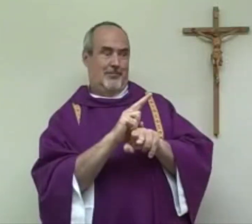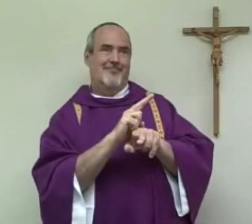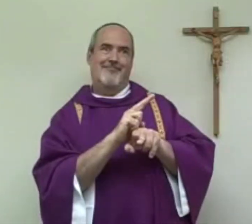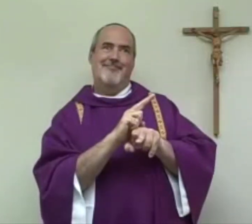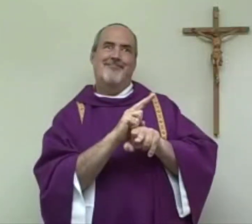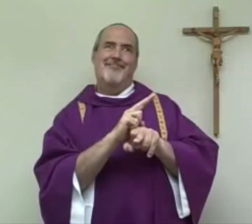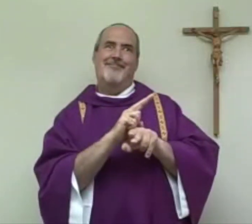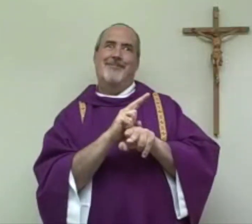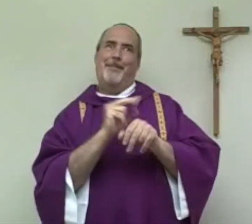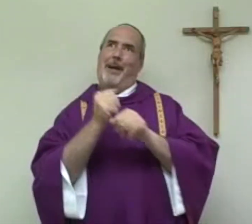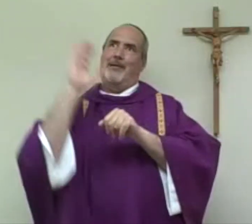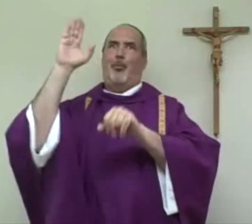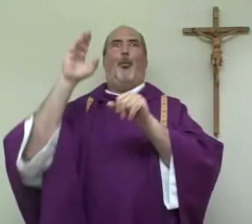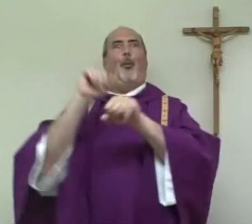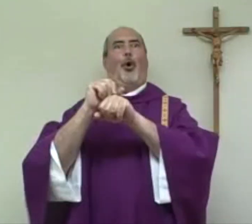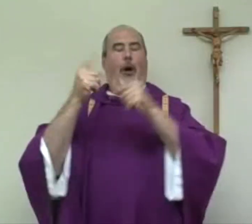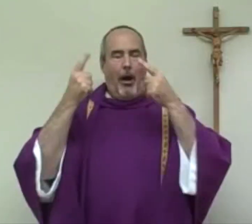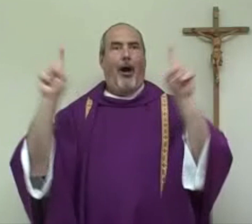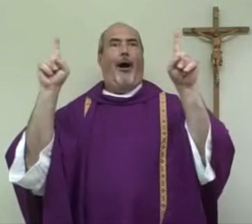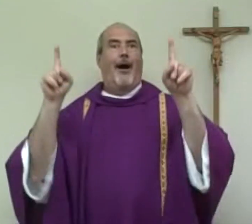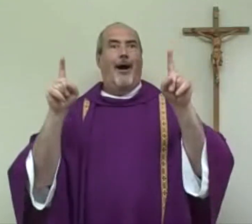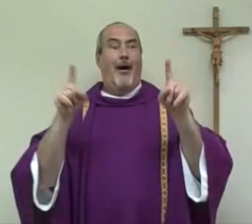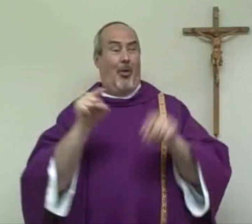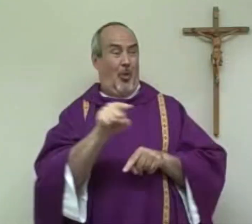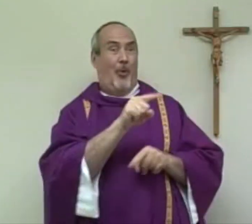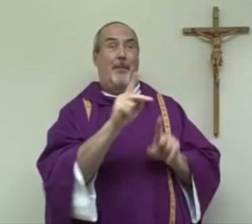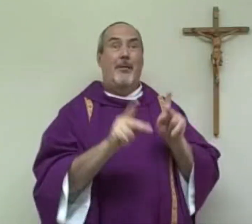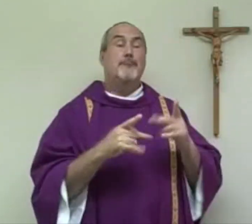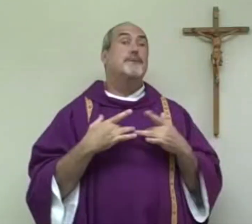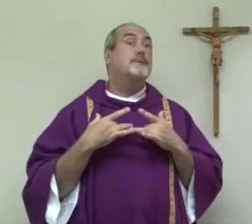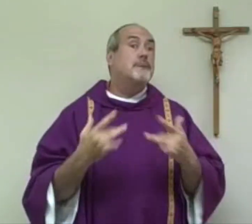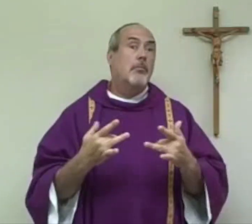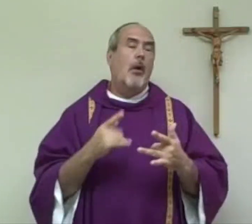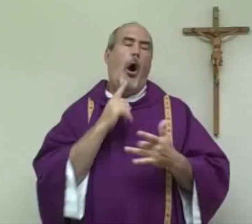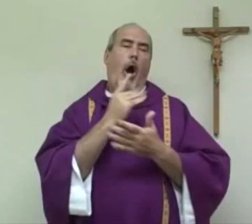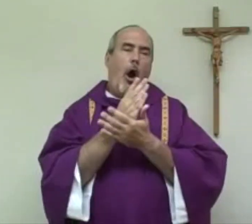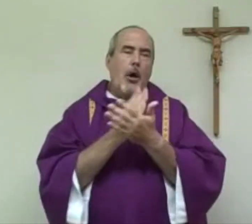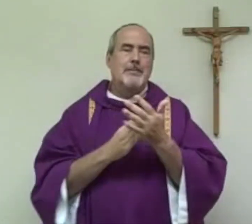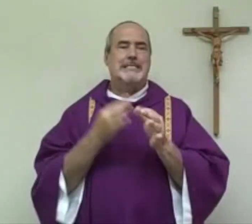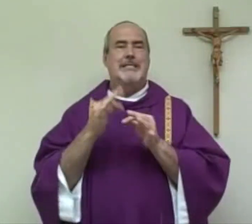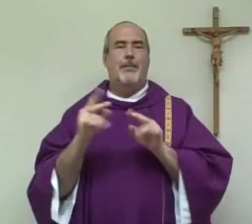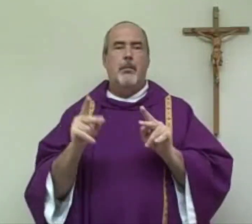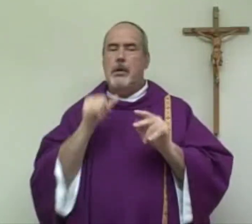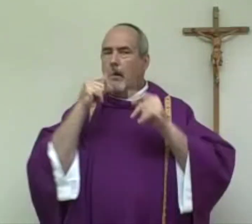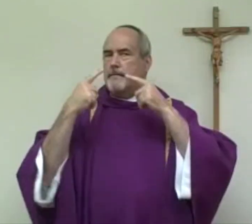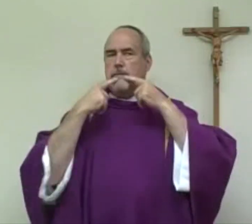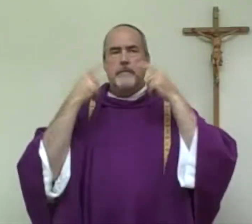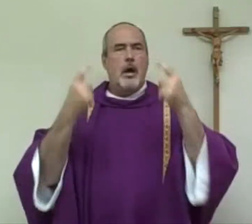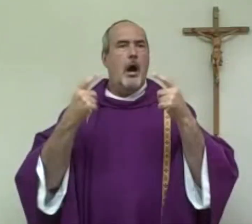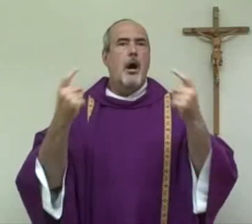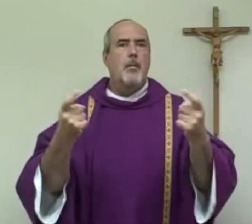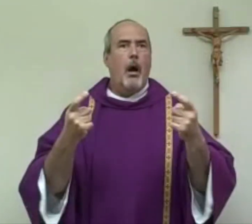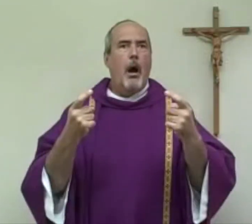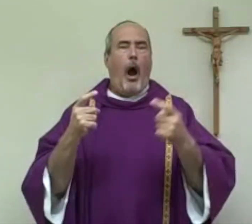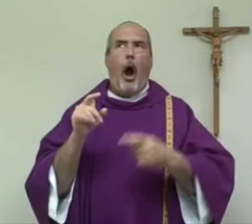And the people that God uses for His works and His miracles are usually people that are humble and